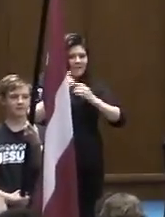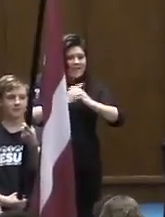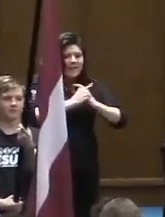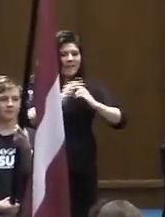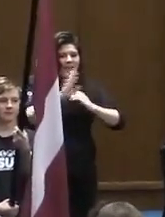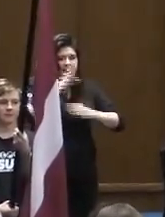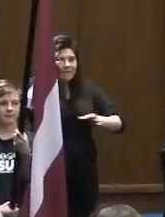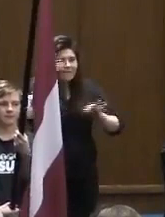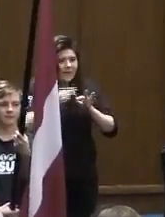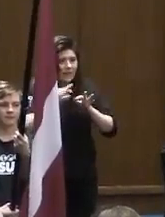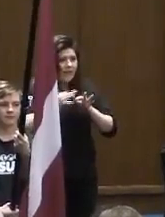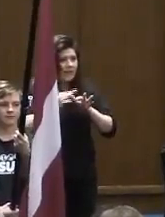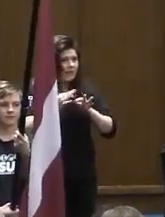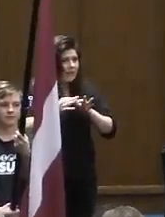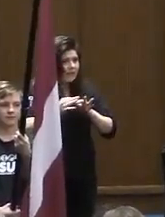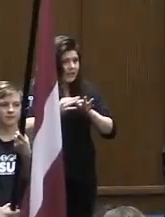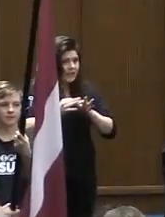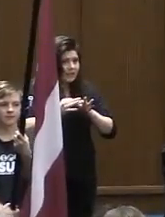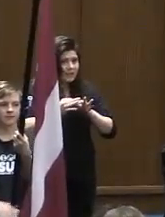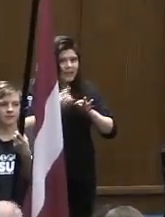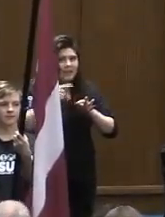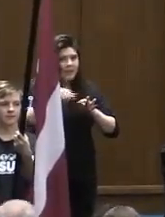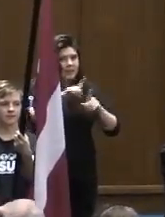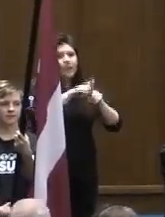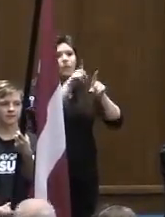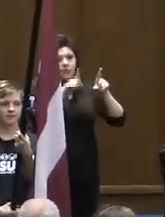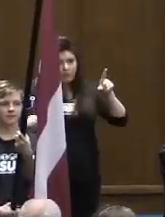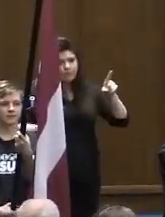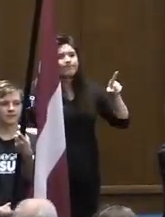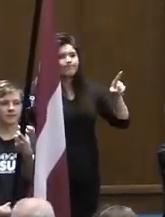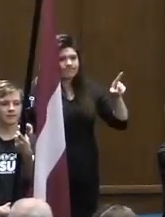have, they will fall away.